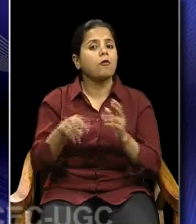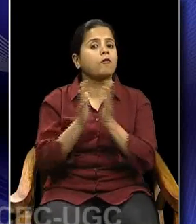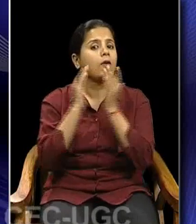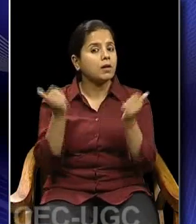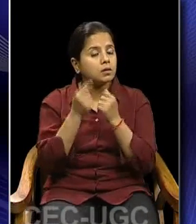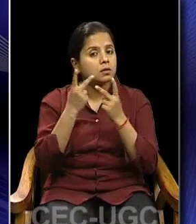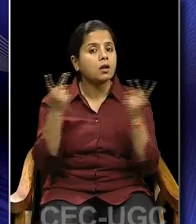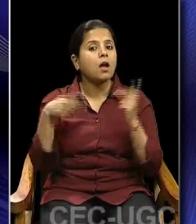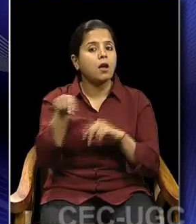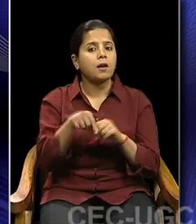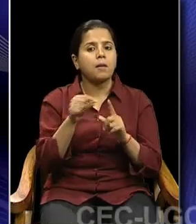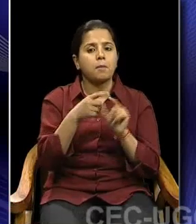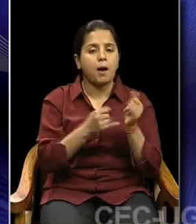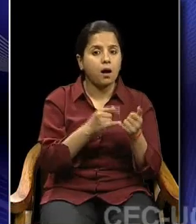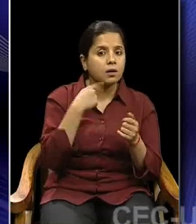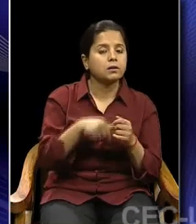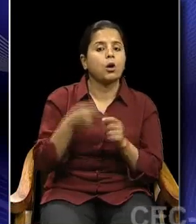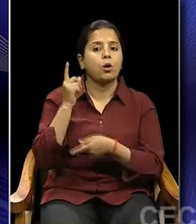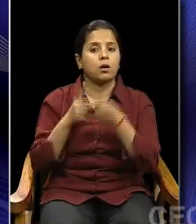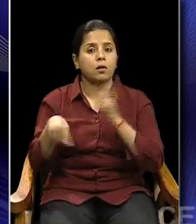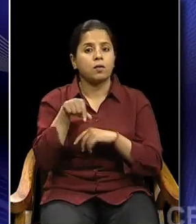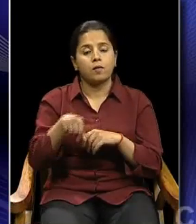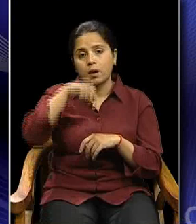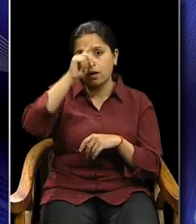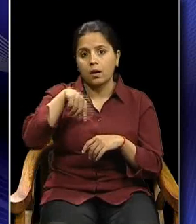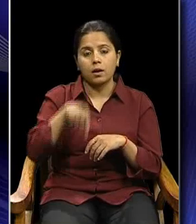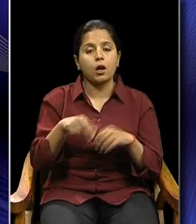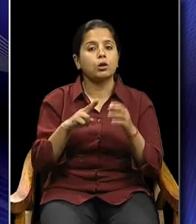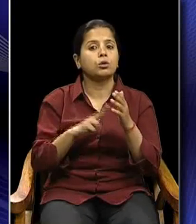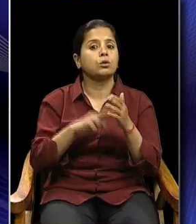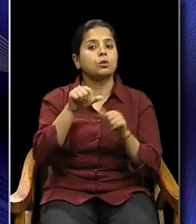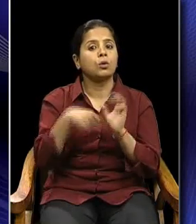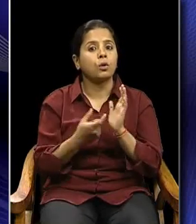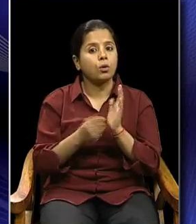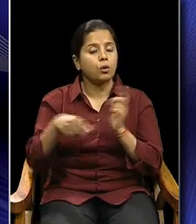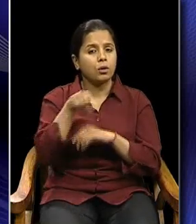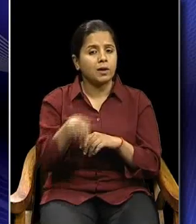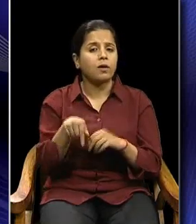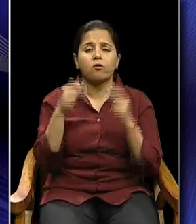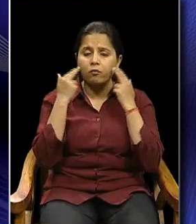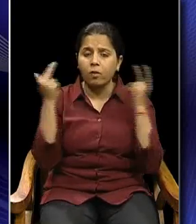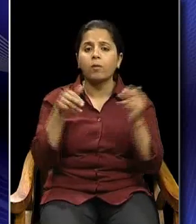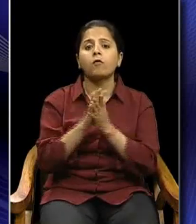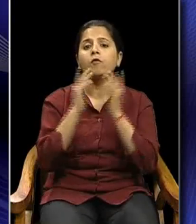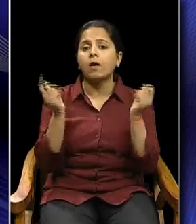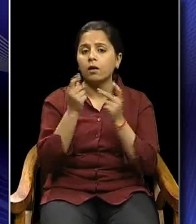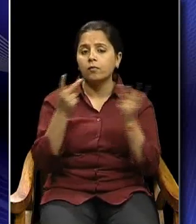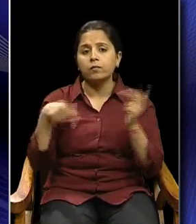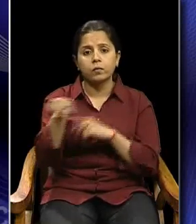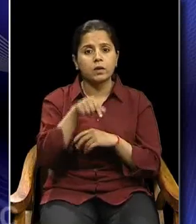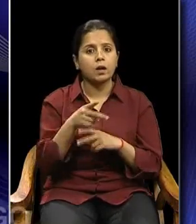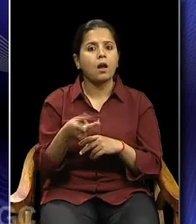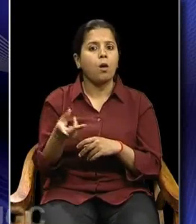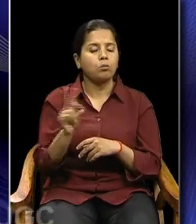the Parsis or Austrians of India, they celebrate Nowruz as their most popular festivals, and it is a festival of renewal, hope